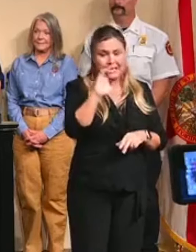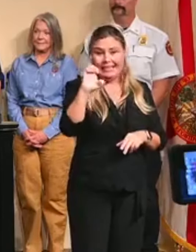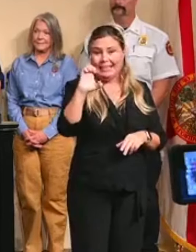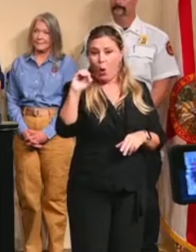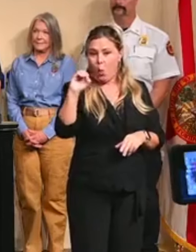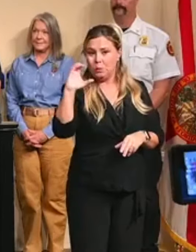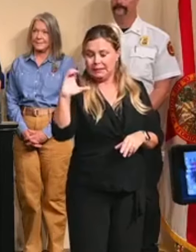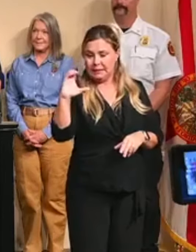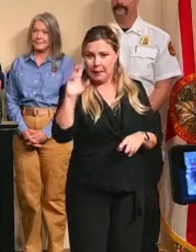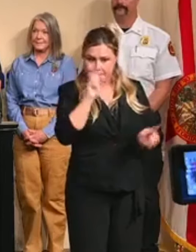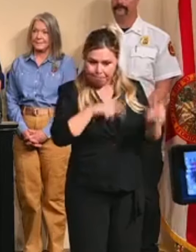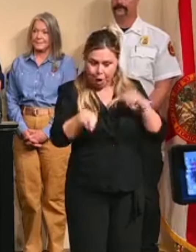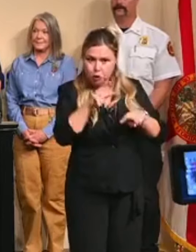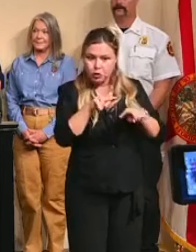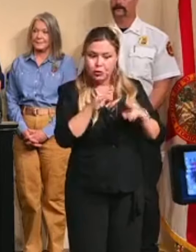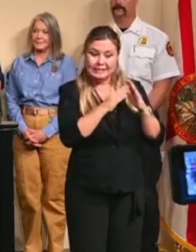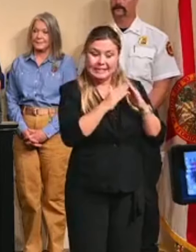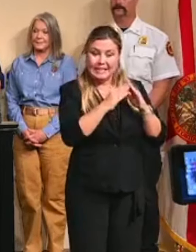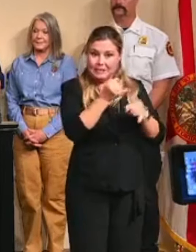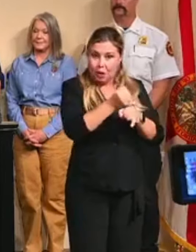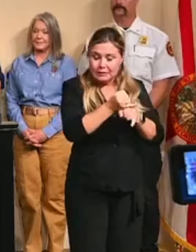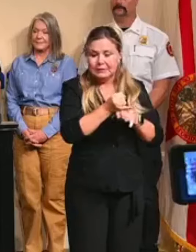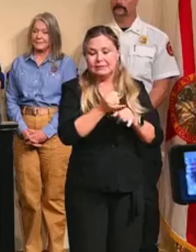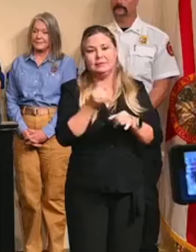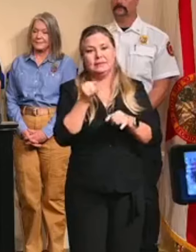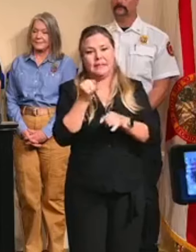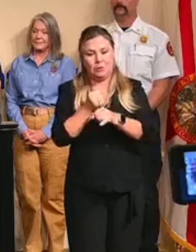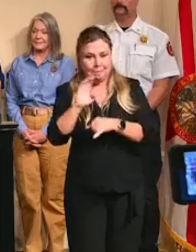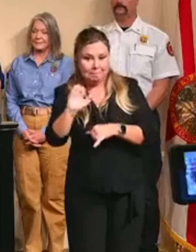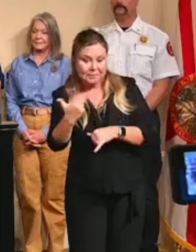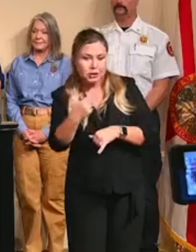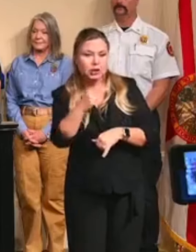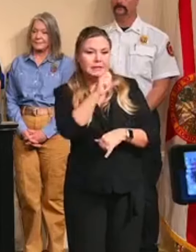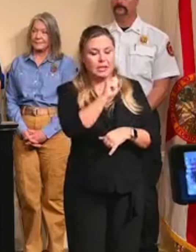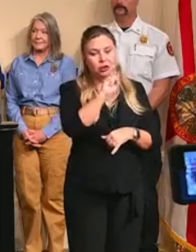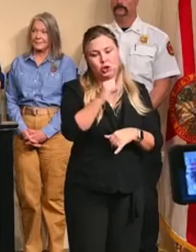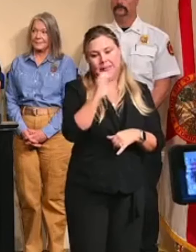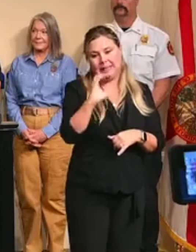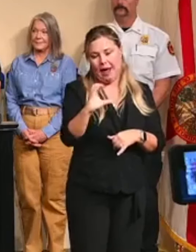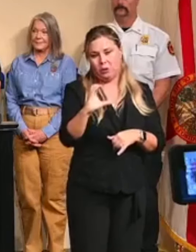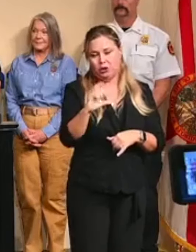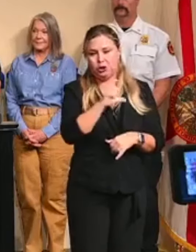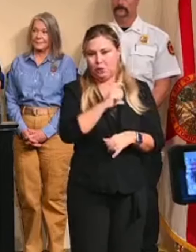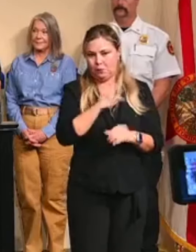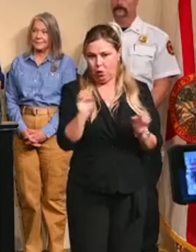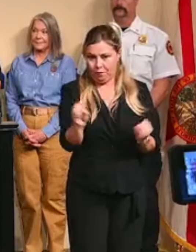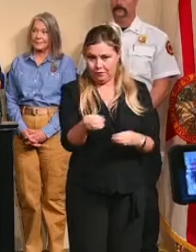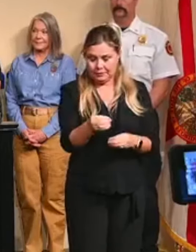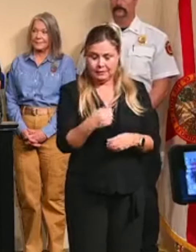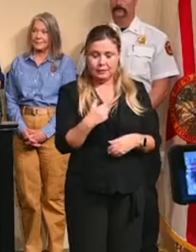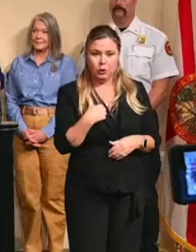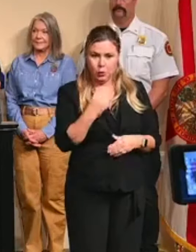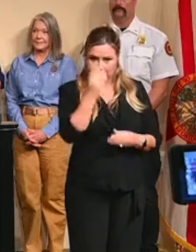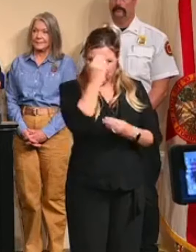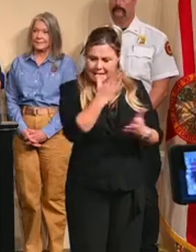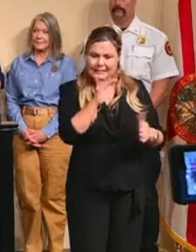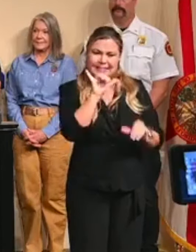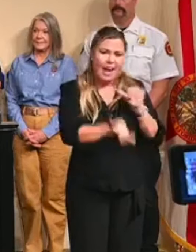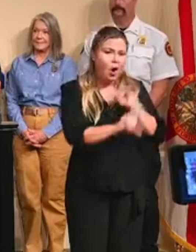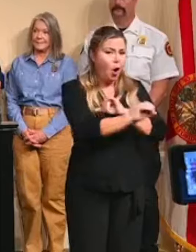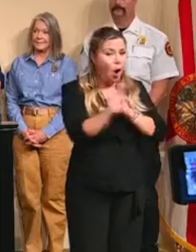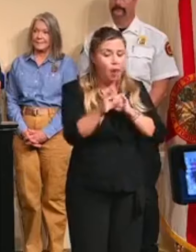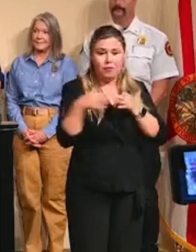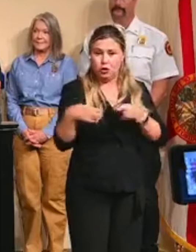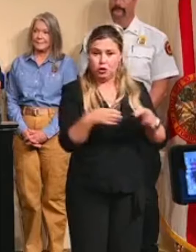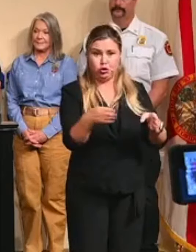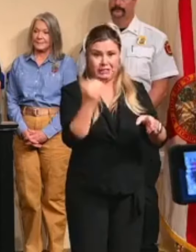EOC, monitor the City of St. Augustine, the City of St. Augustine Beach, and the St. Johns County Sheriff's Office. Again, we ask you this, stay off the streets. If you chose